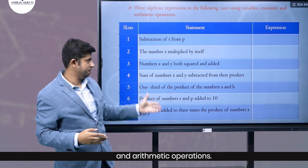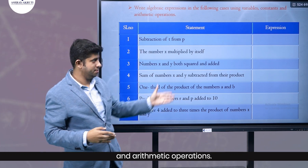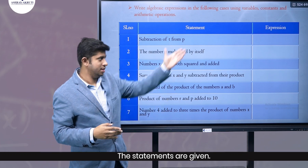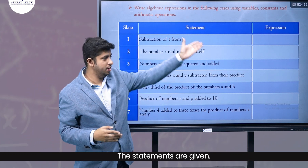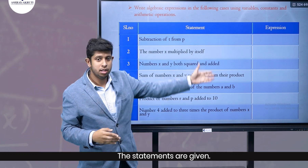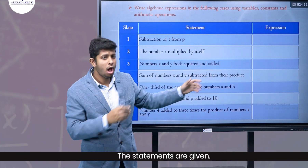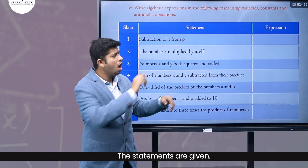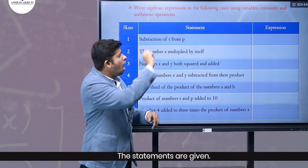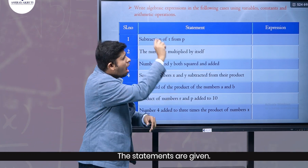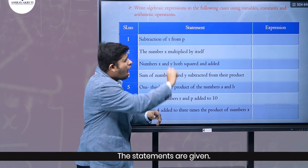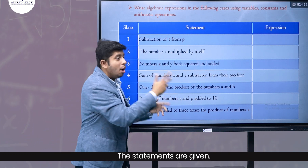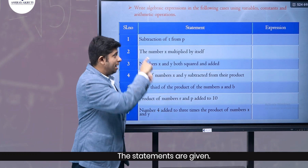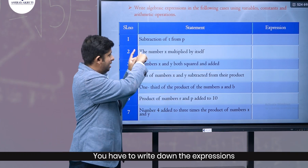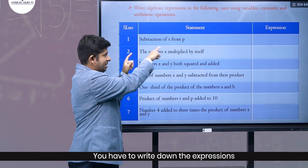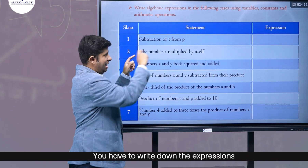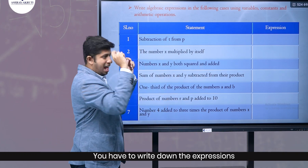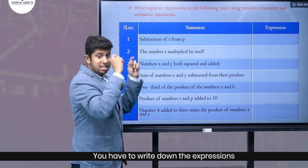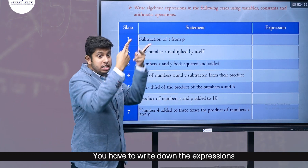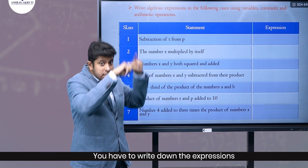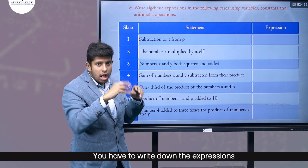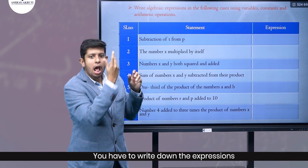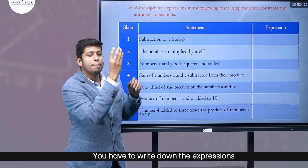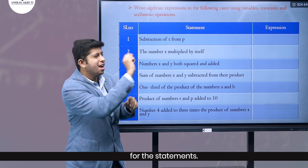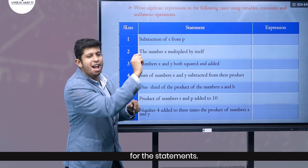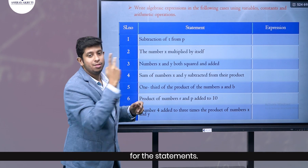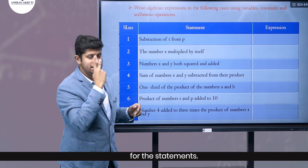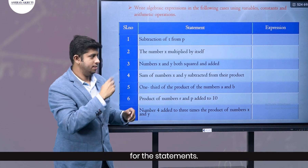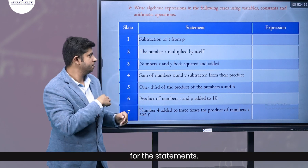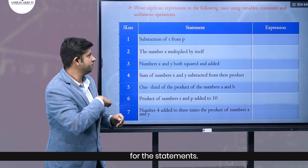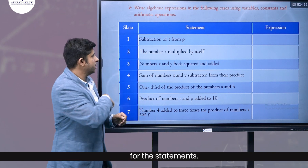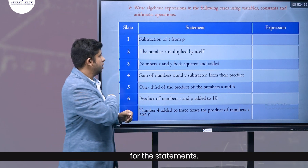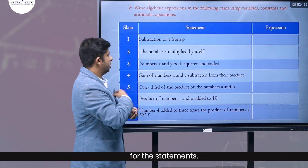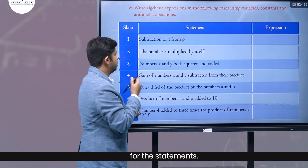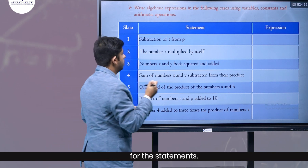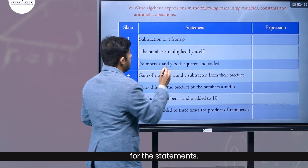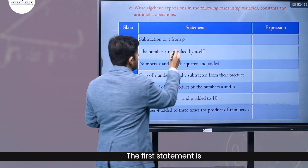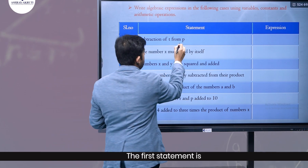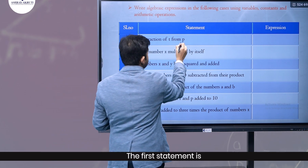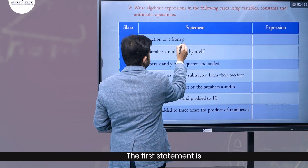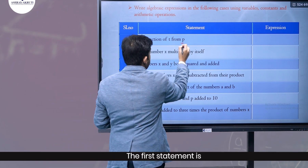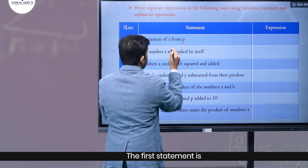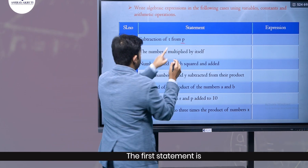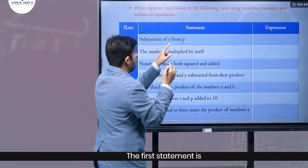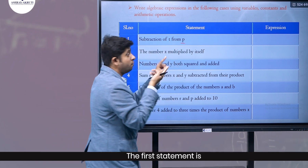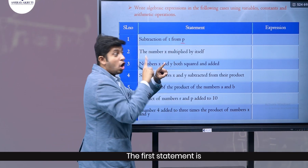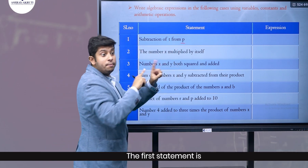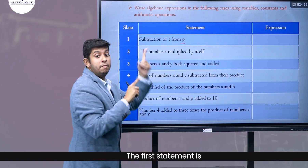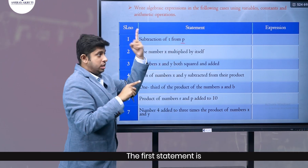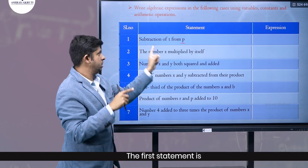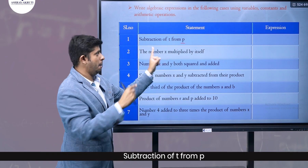The statements are given. We have to write down the expressions for the statements. The first statement is